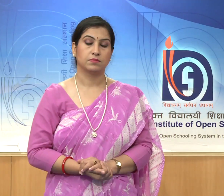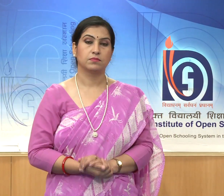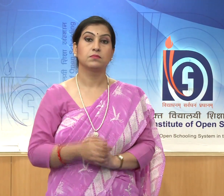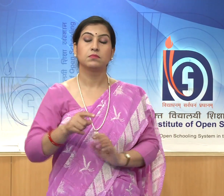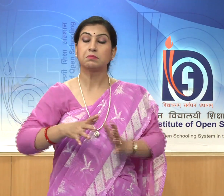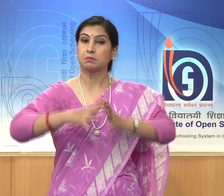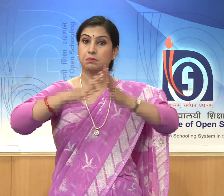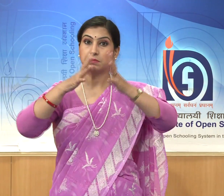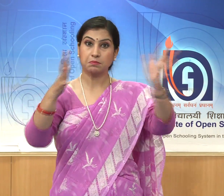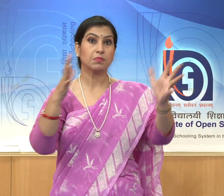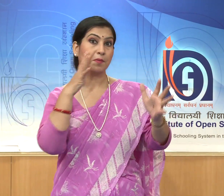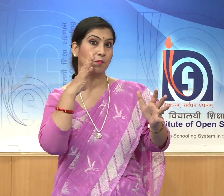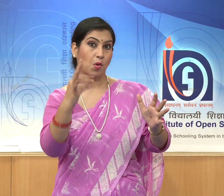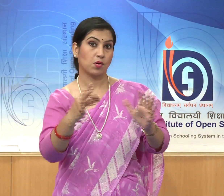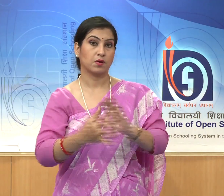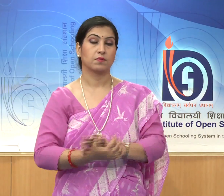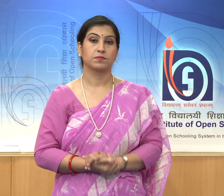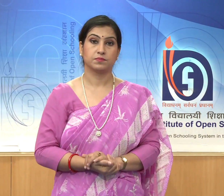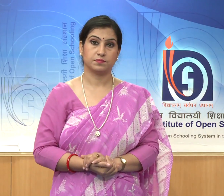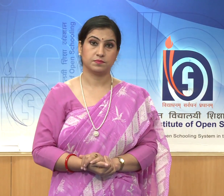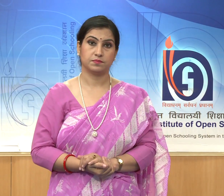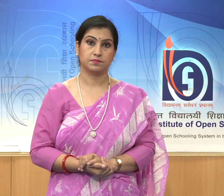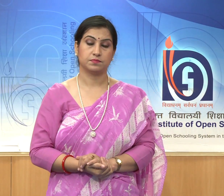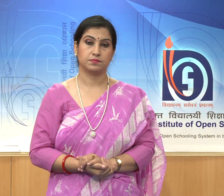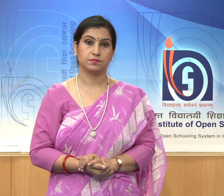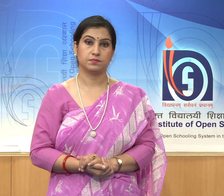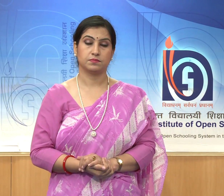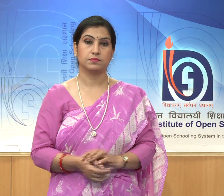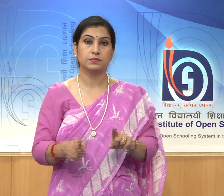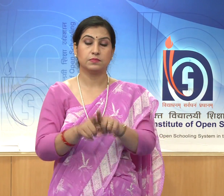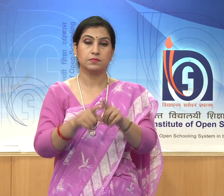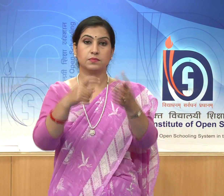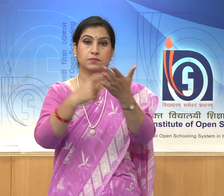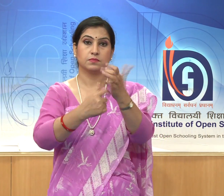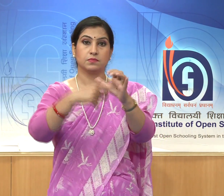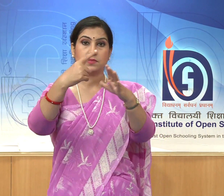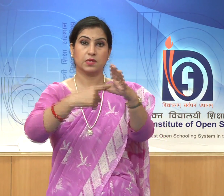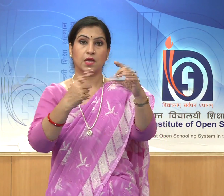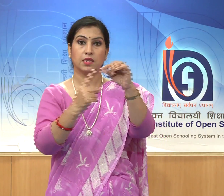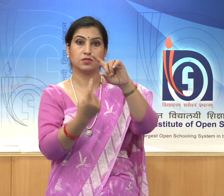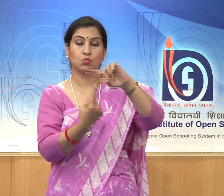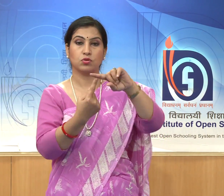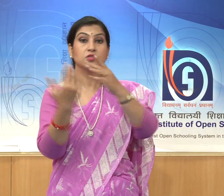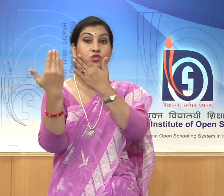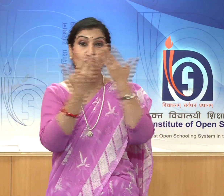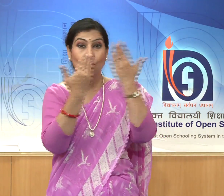one of the most important Rajput schools of paintings and